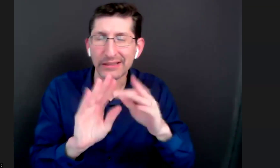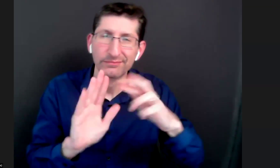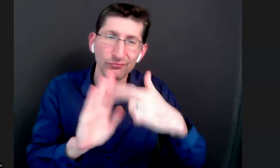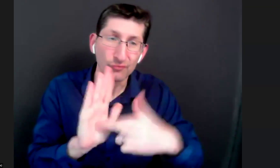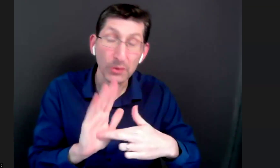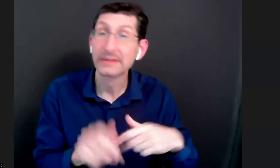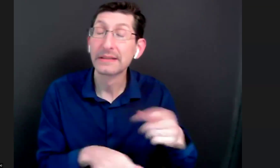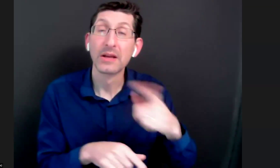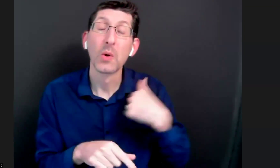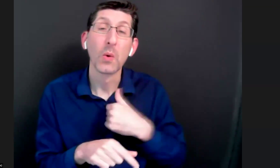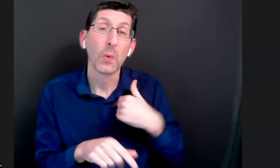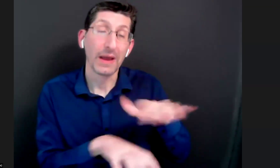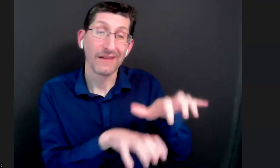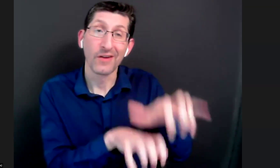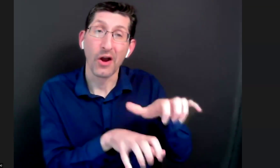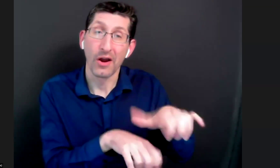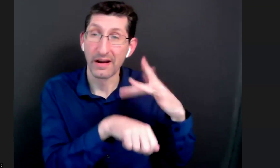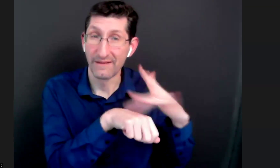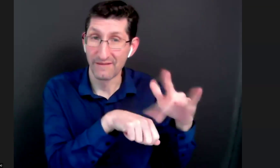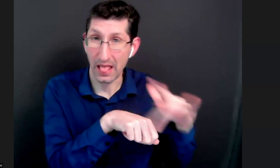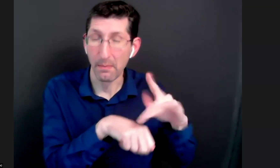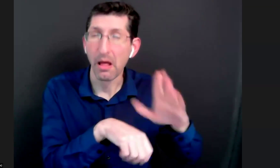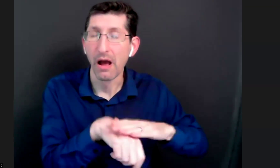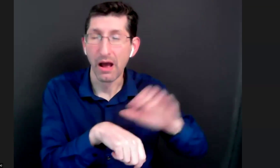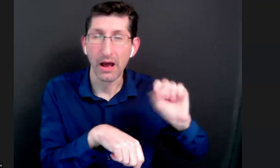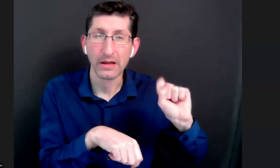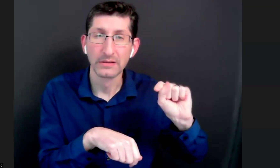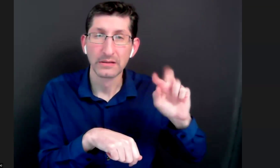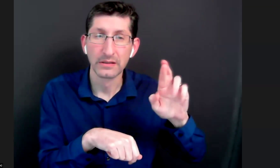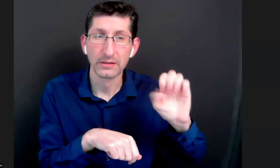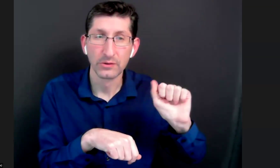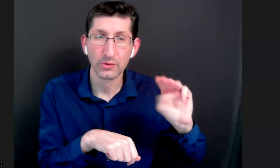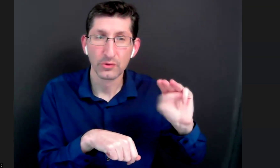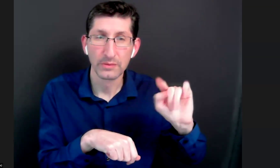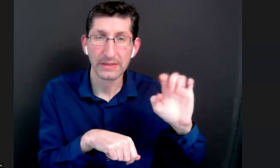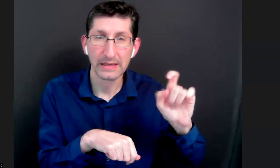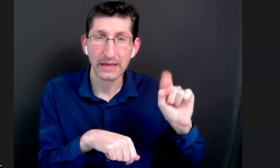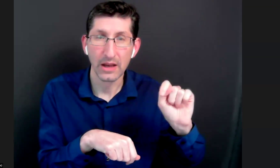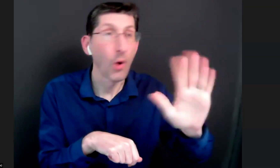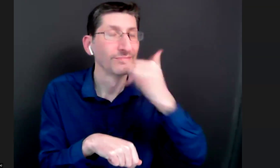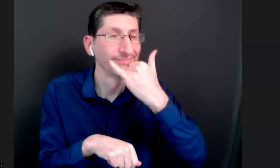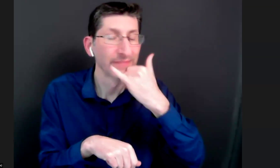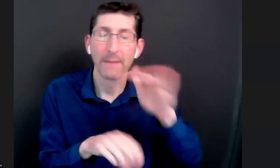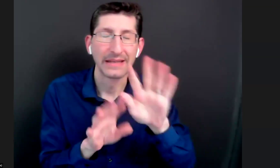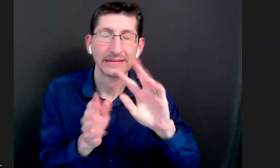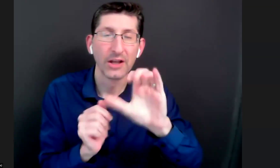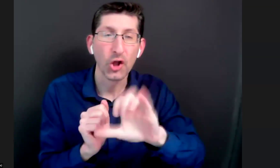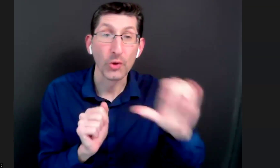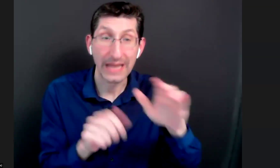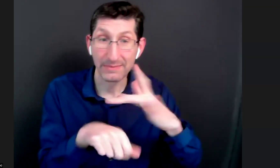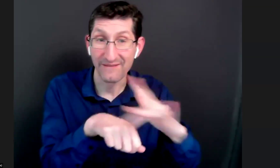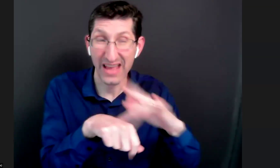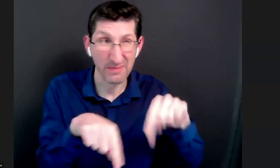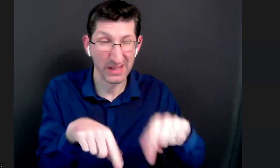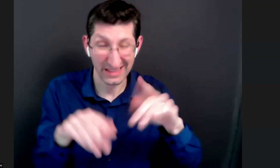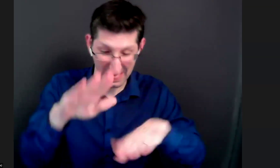CART transcription is available on the stream text. Oh no, it's closed captions are available by clicking the closed caption